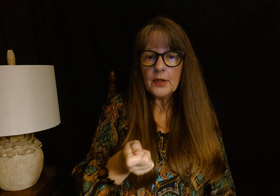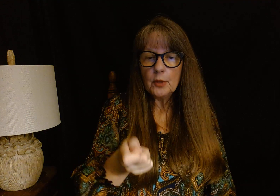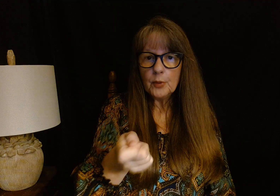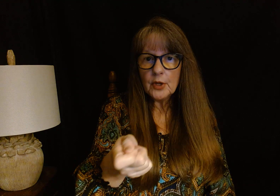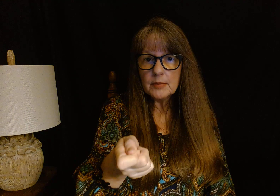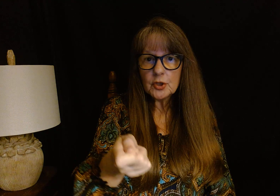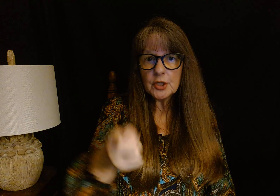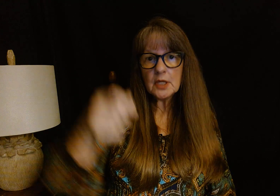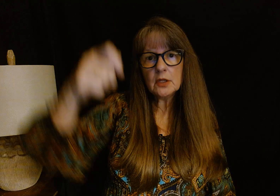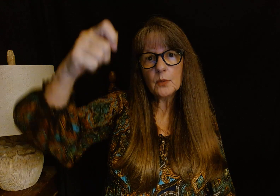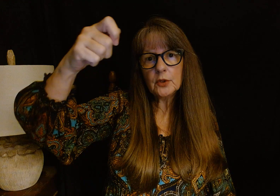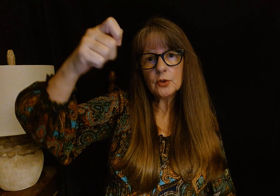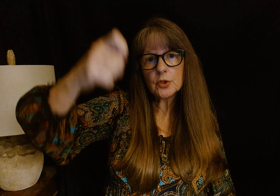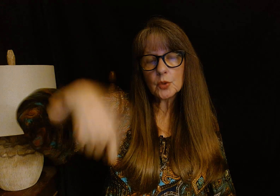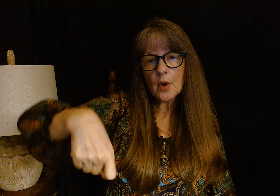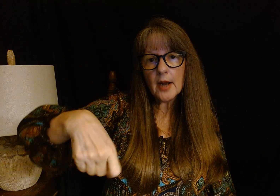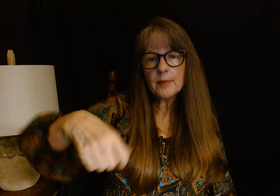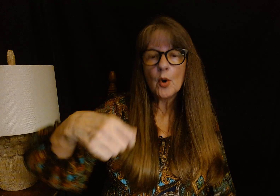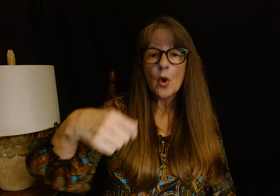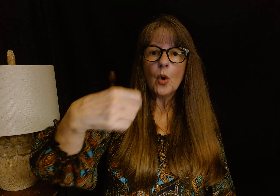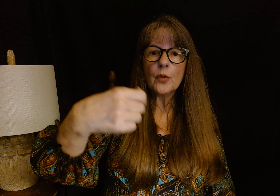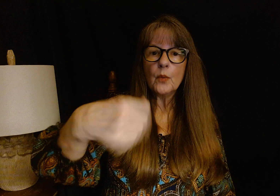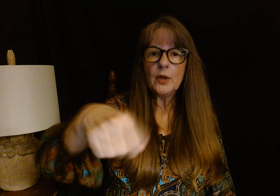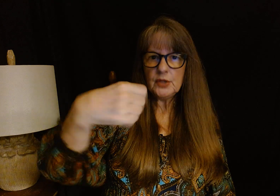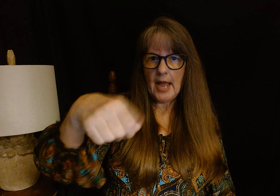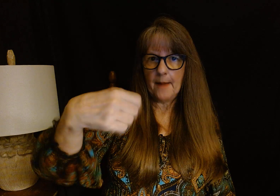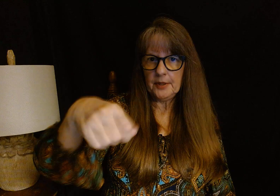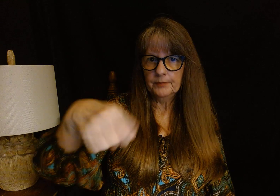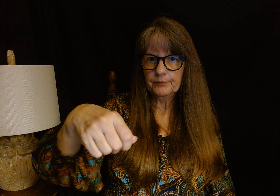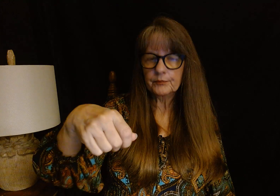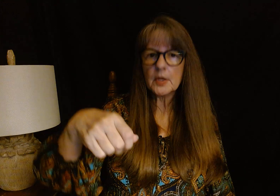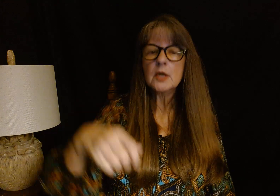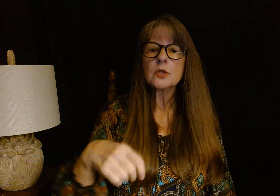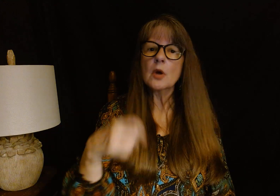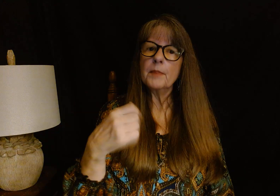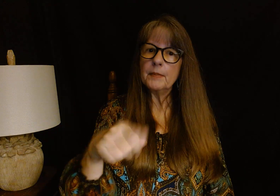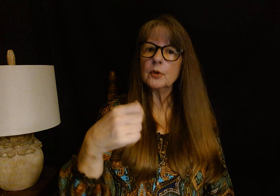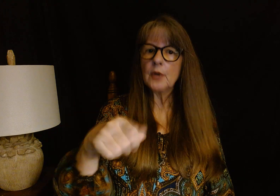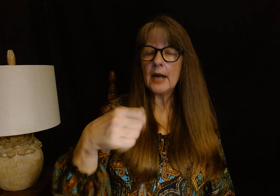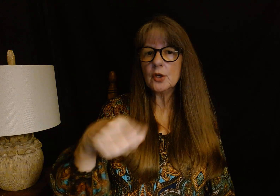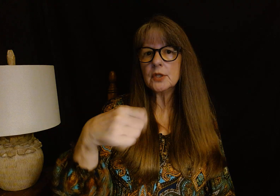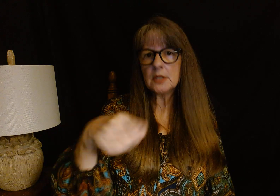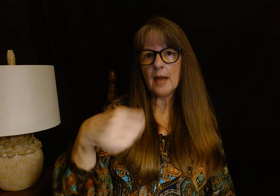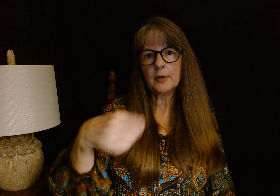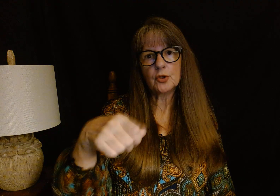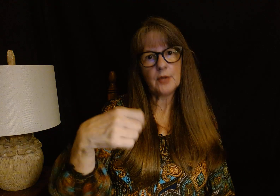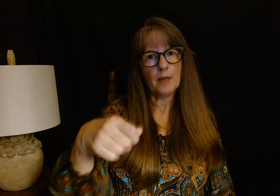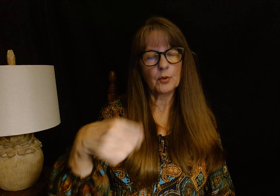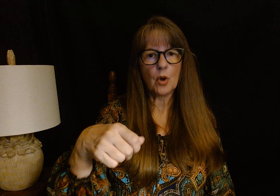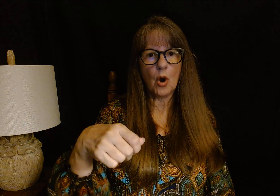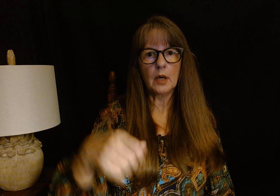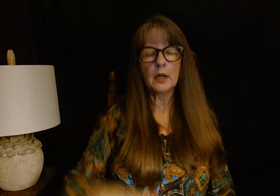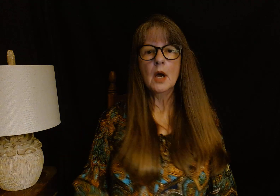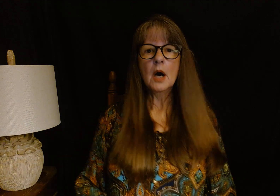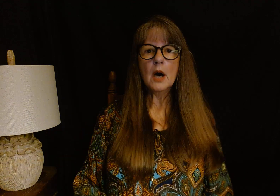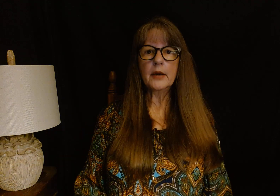put in the machine, the one you swipe, or the one you tap. So people are kind of using tap because you tap your card on